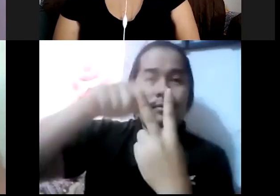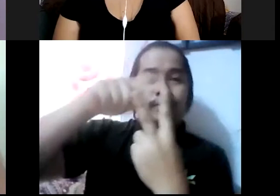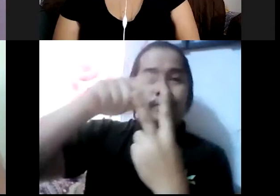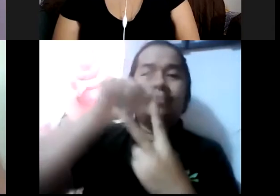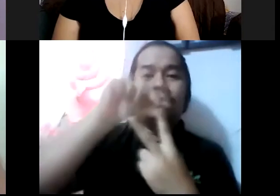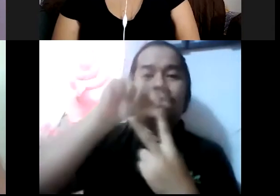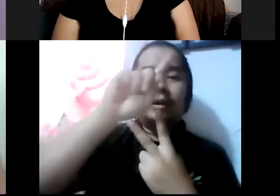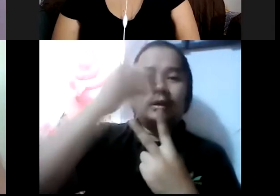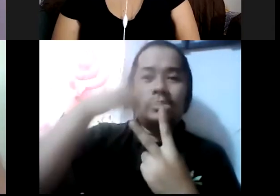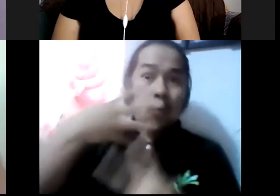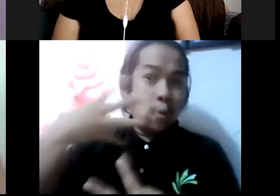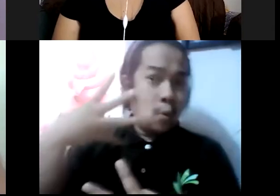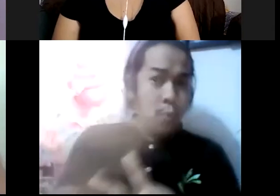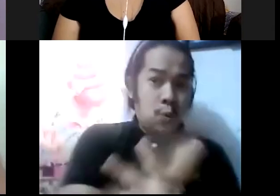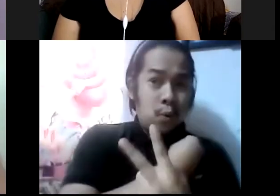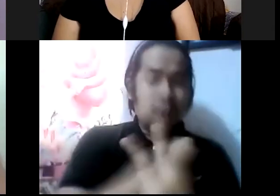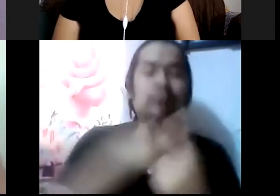sign,